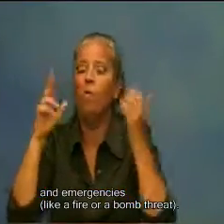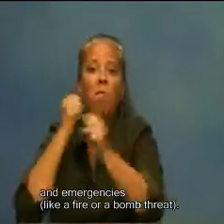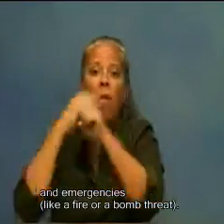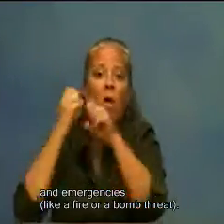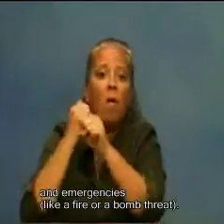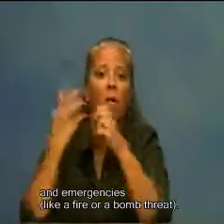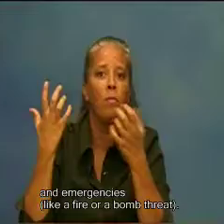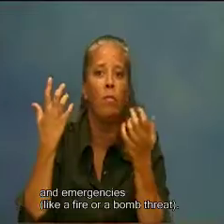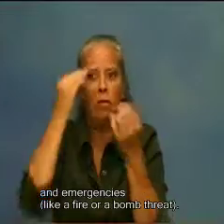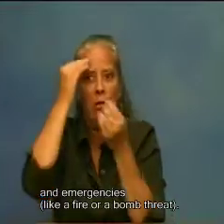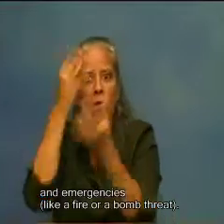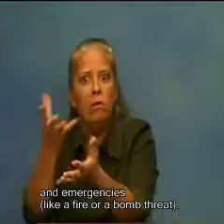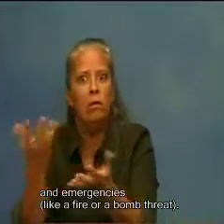or a bomb threat.